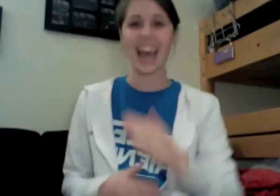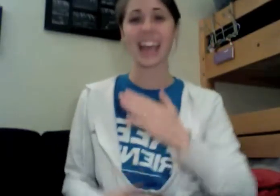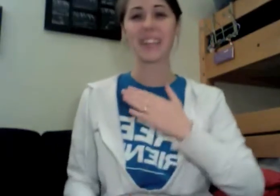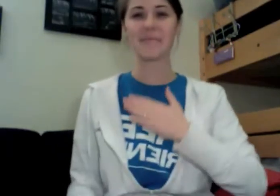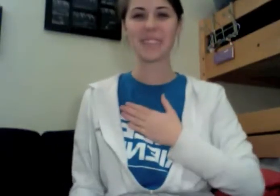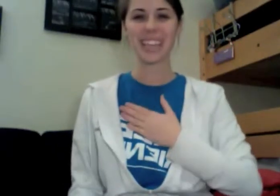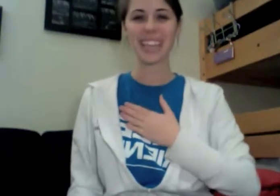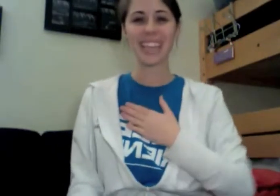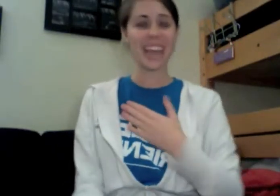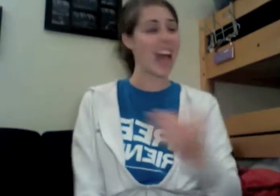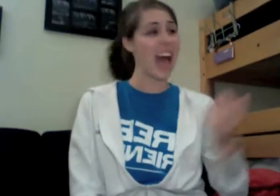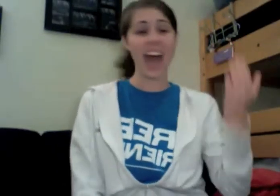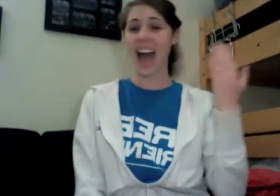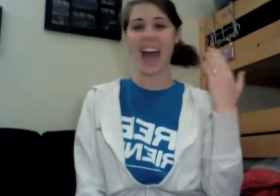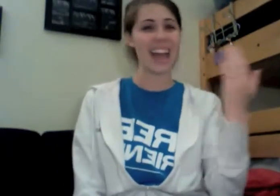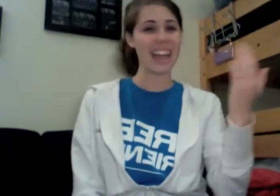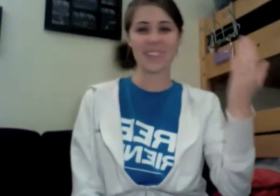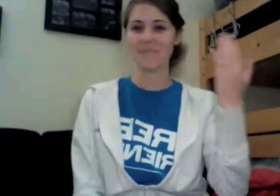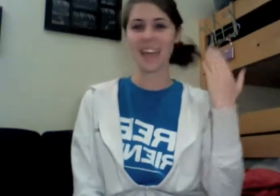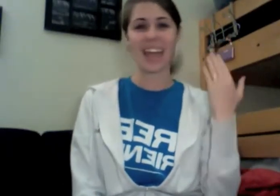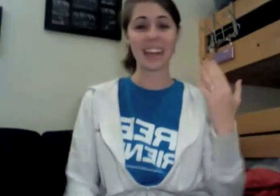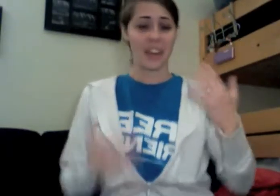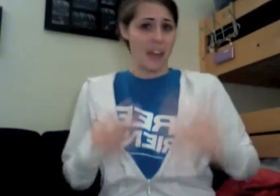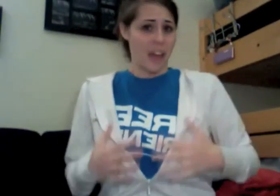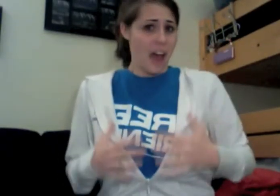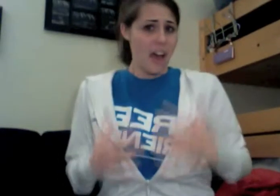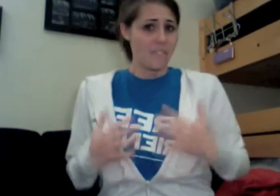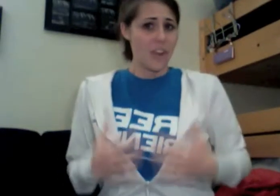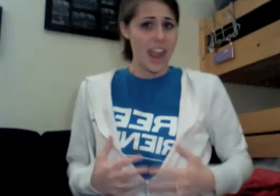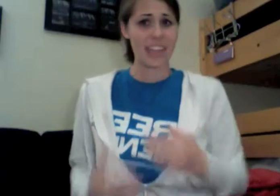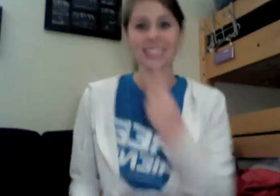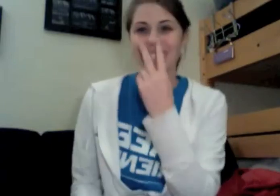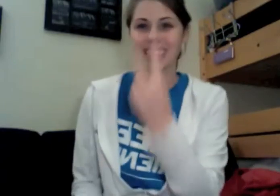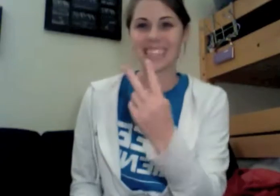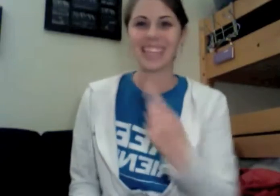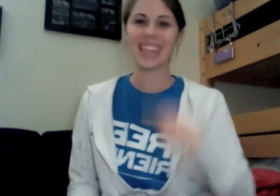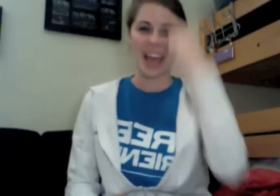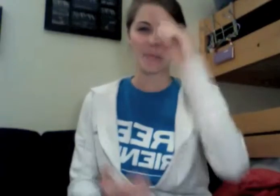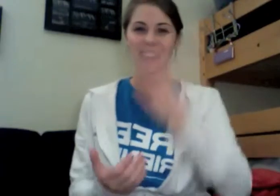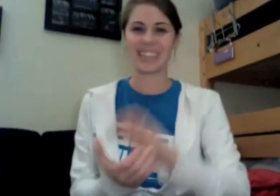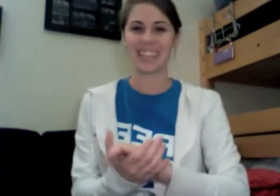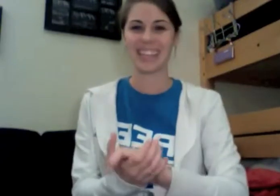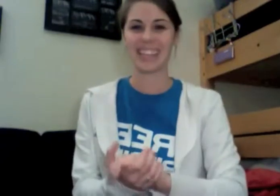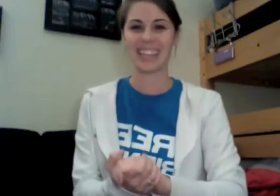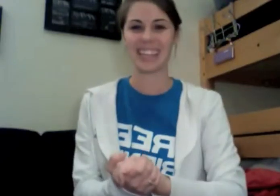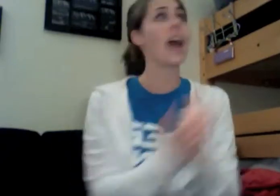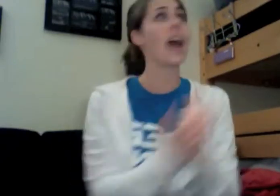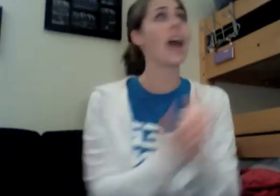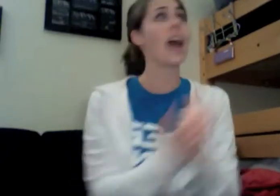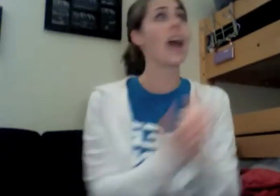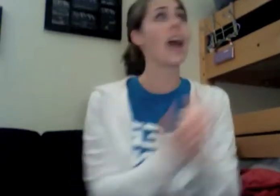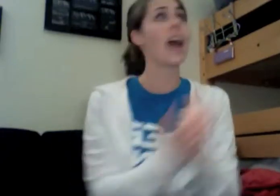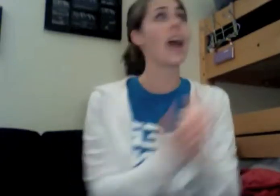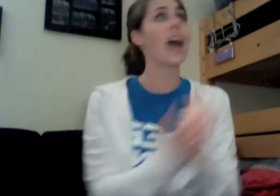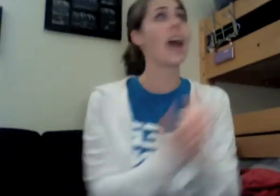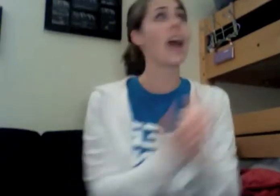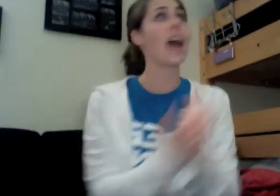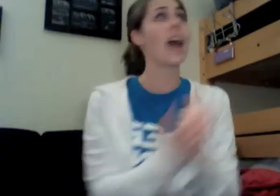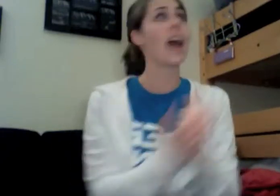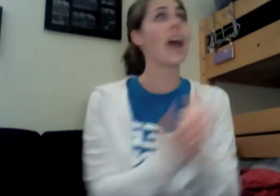Inside of me, I have been afraid to see. I believe. Help my